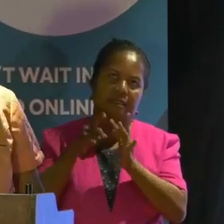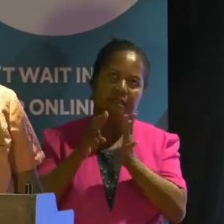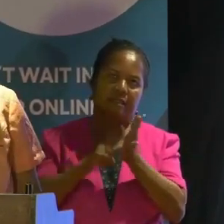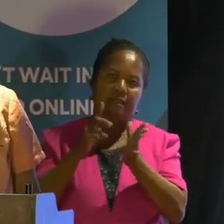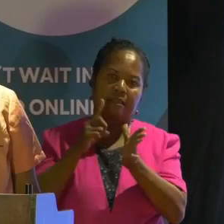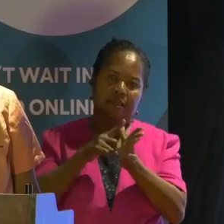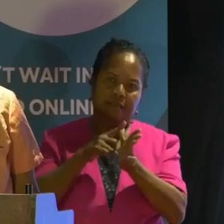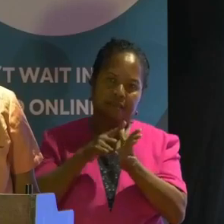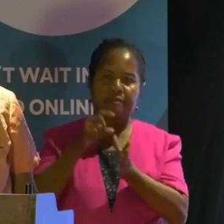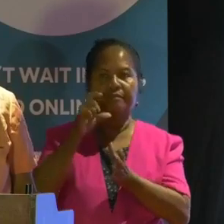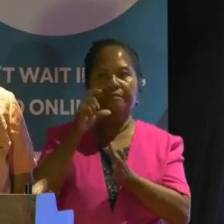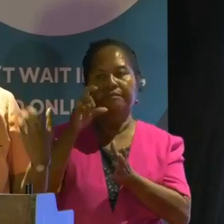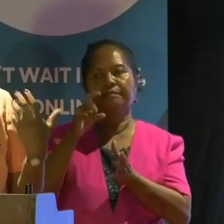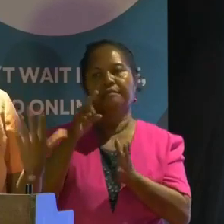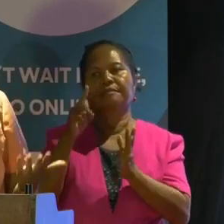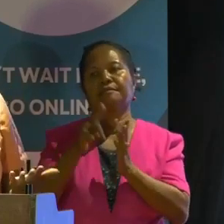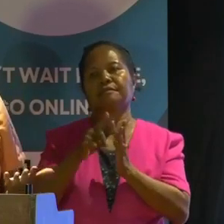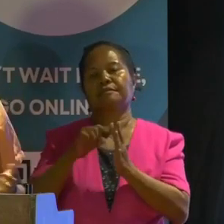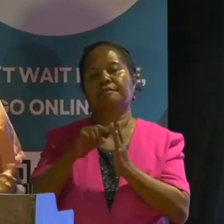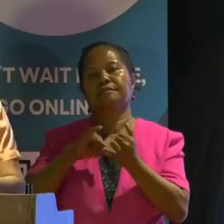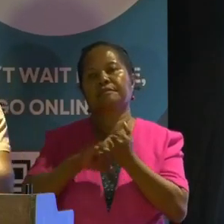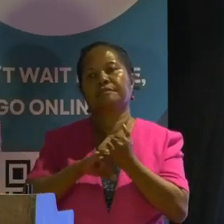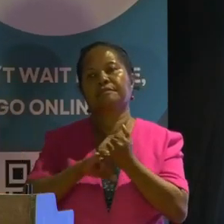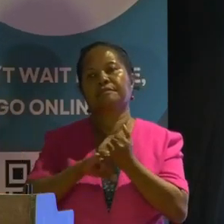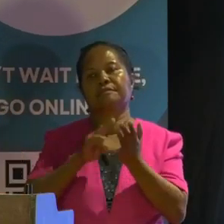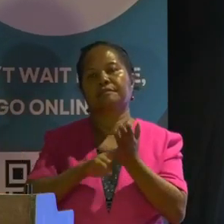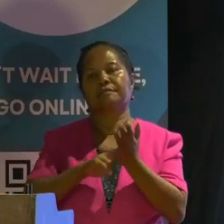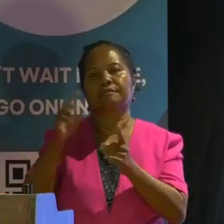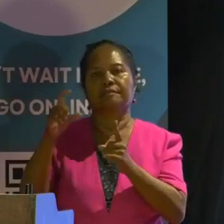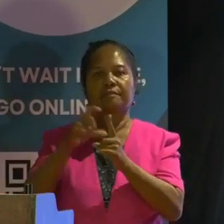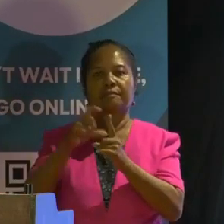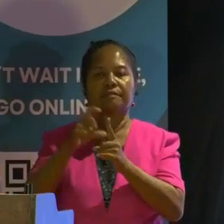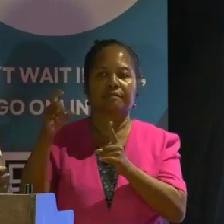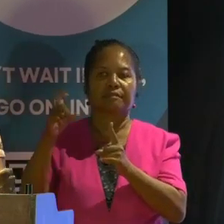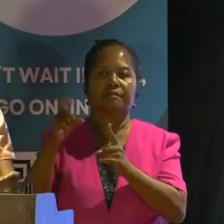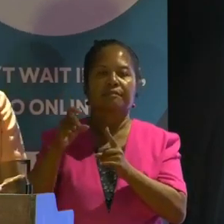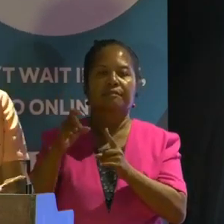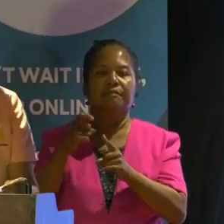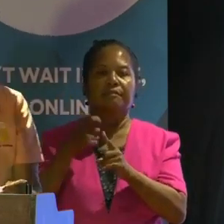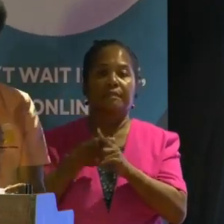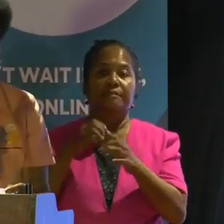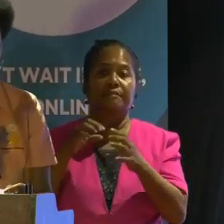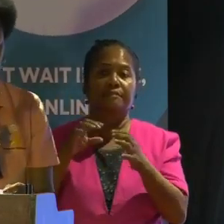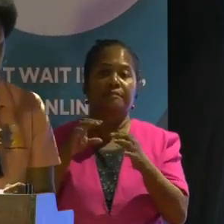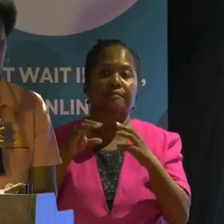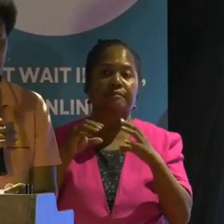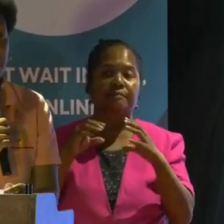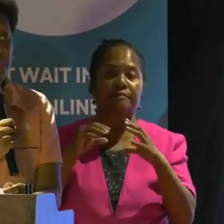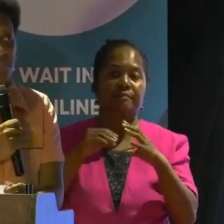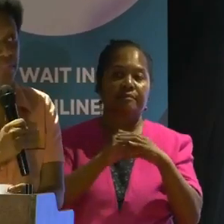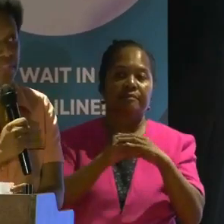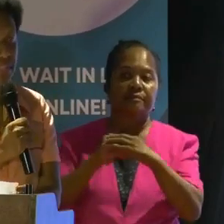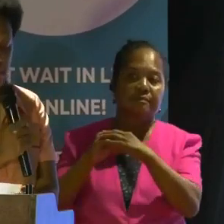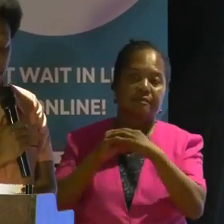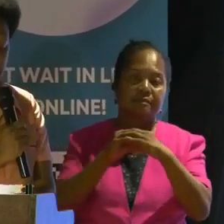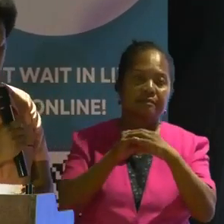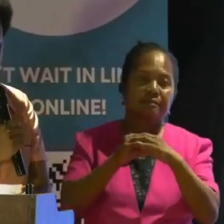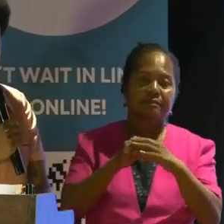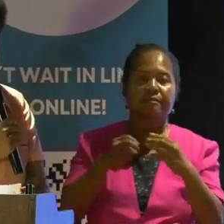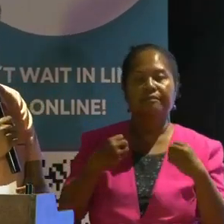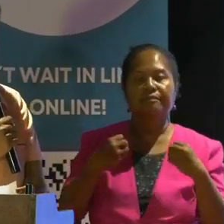Industry, NCDC, BSP and Kinabank, and we also have on Pueblo